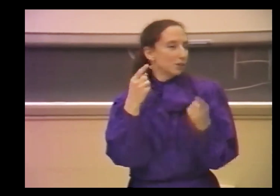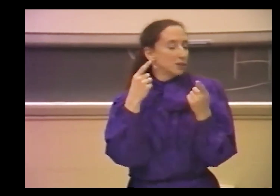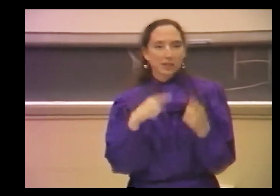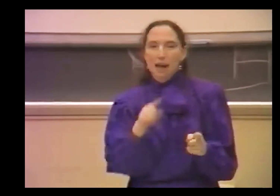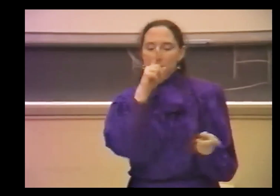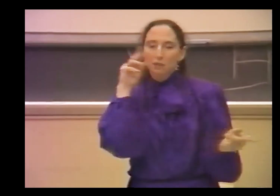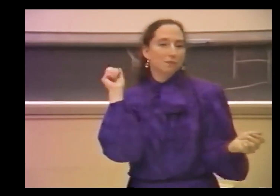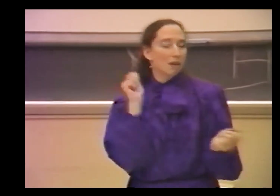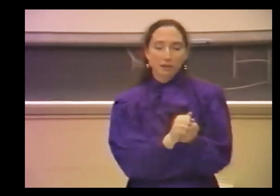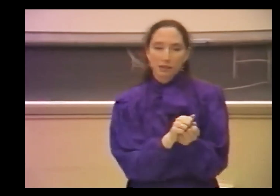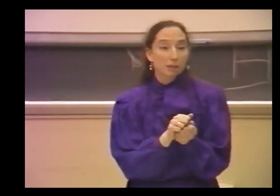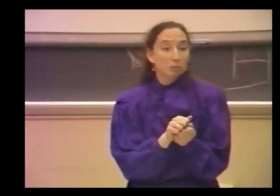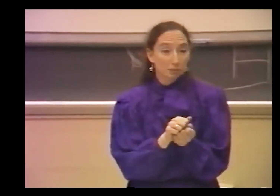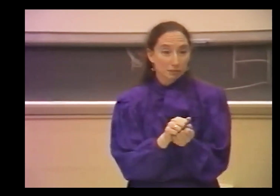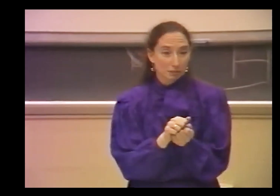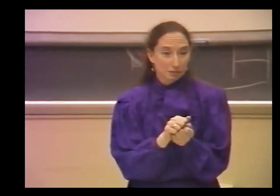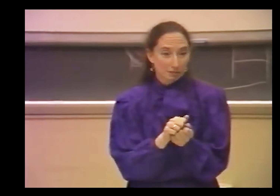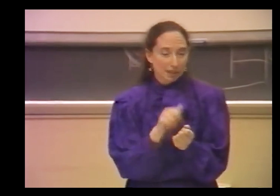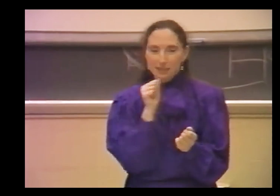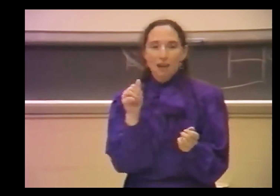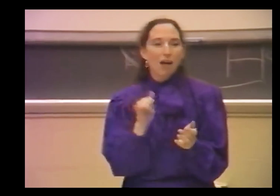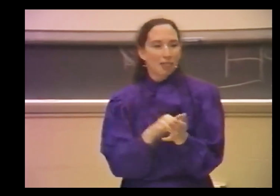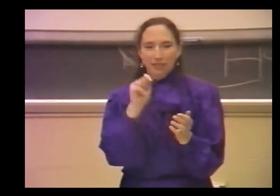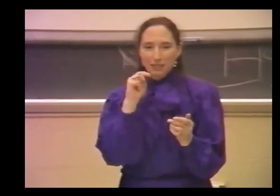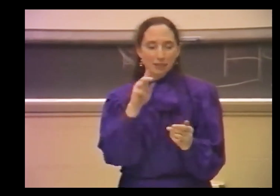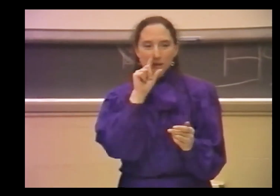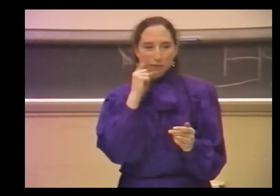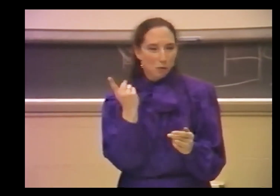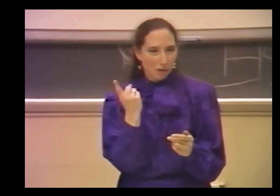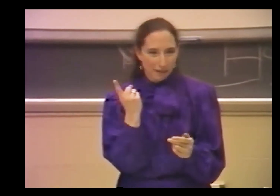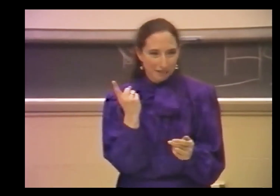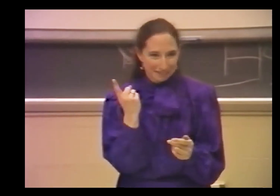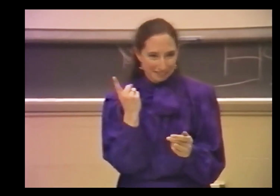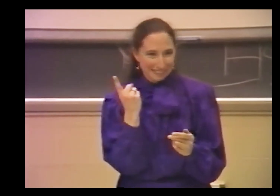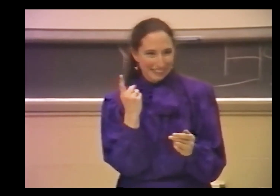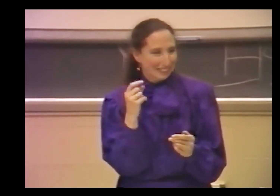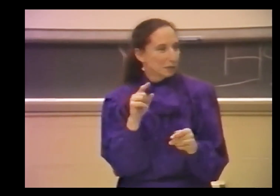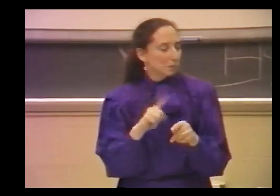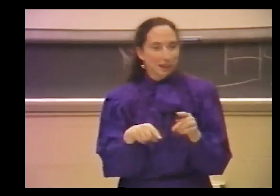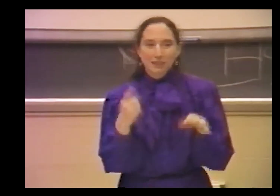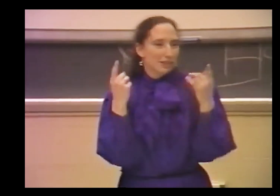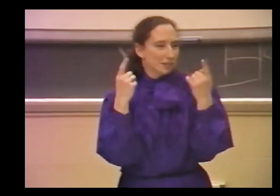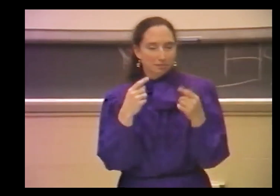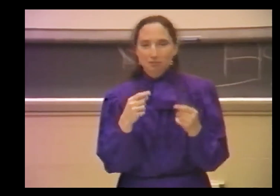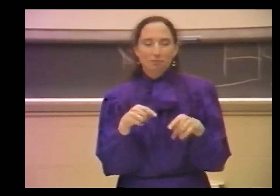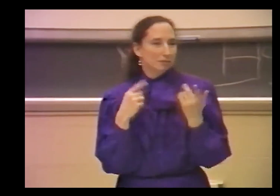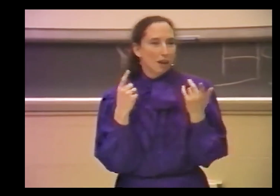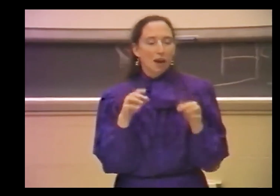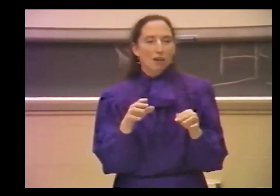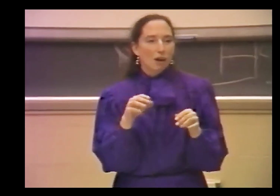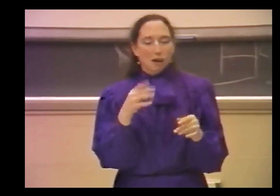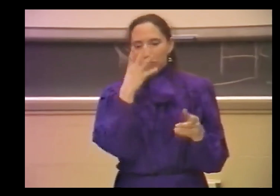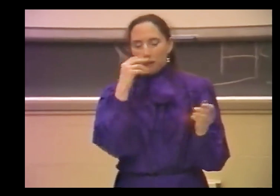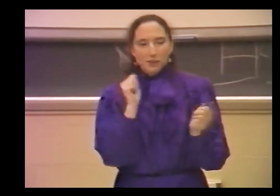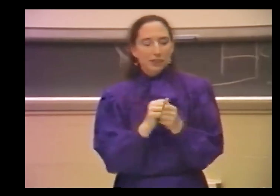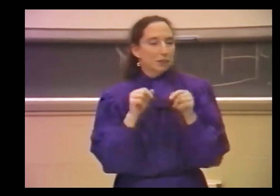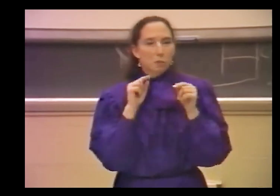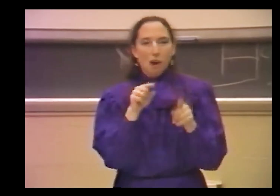who just happens to fall asleep. It's not that the TV is boring, but he just falls asleep while